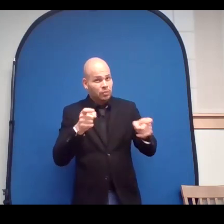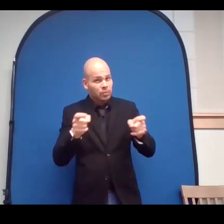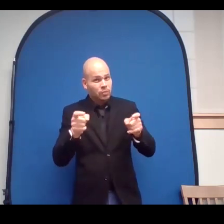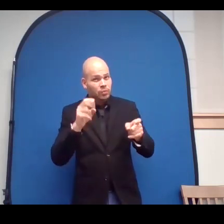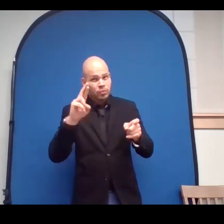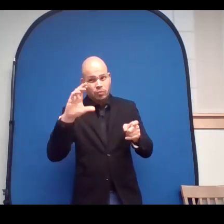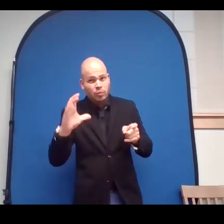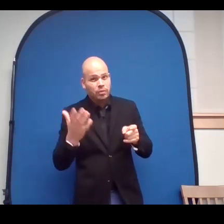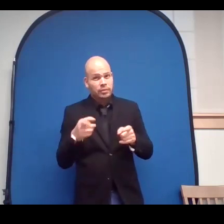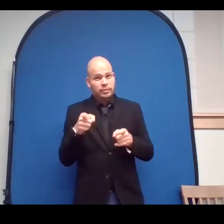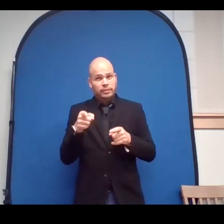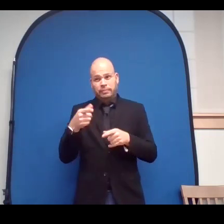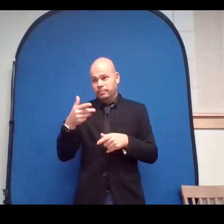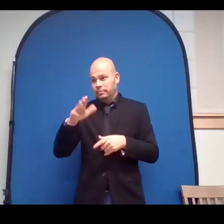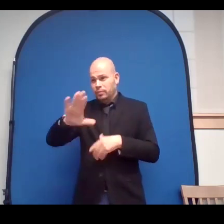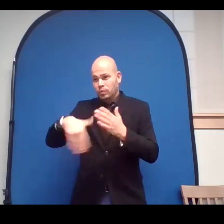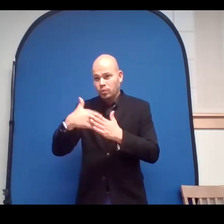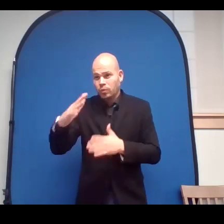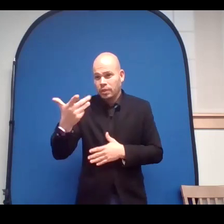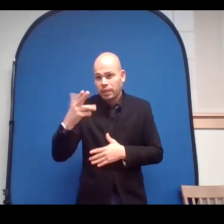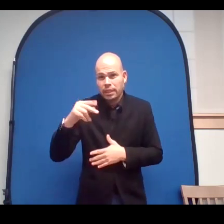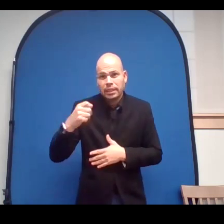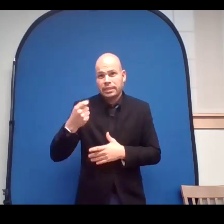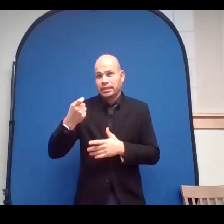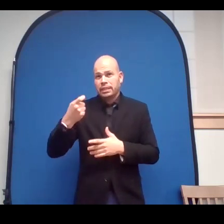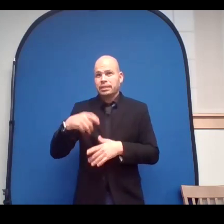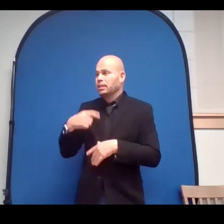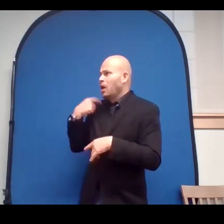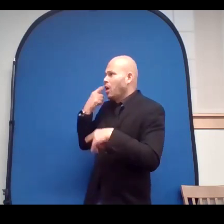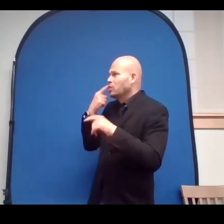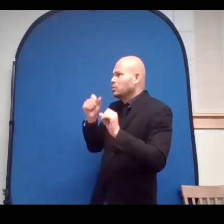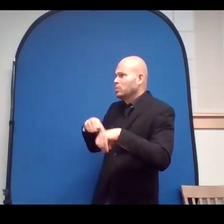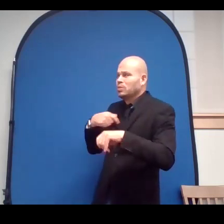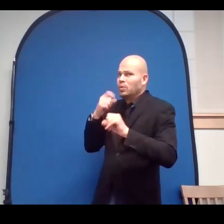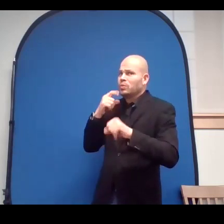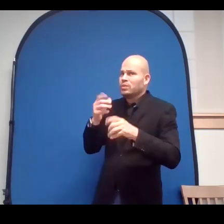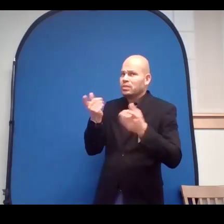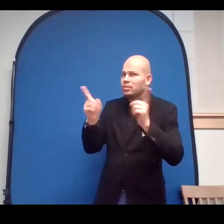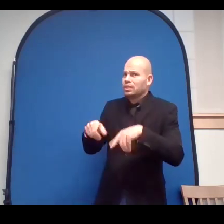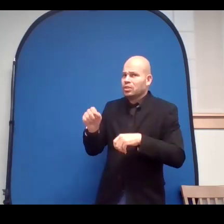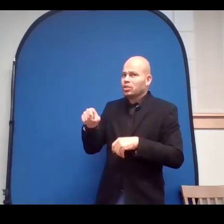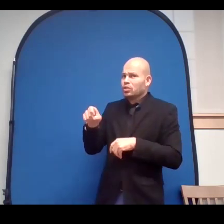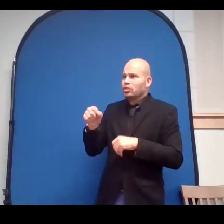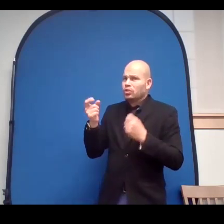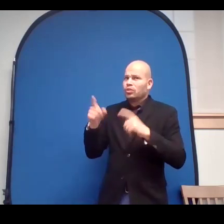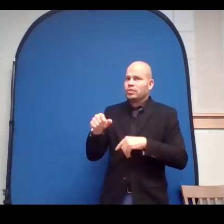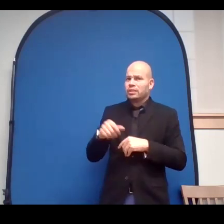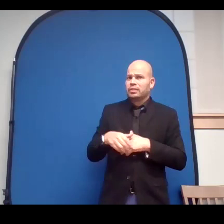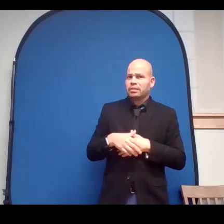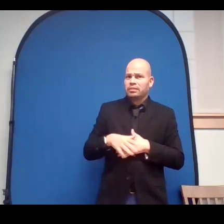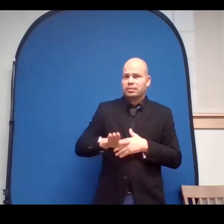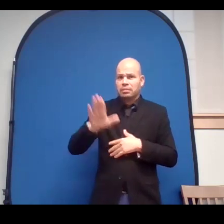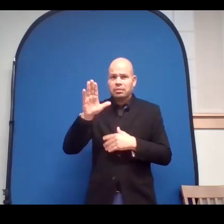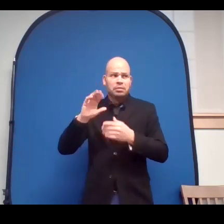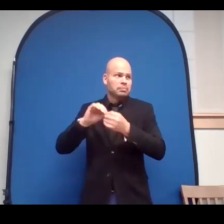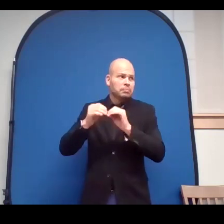Since I believe that they could, yes, because of they agreed to do so. If they didn't think that they could, there would be no reason why they would have agreed to